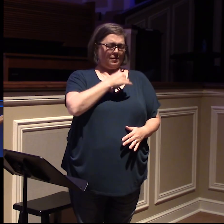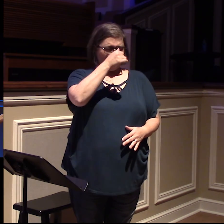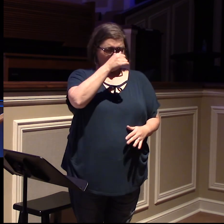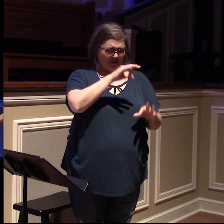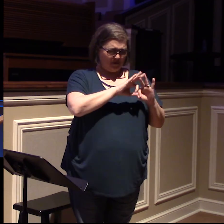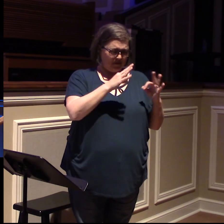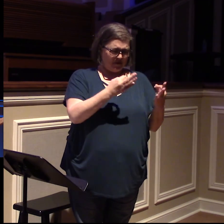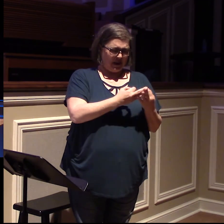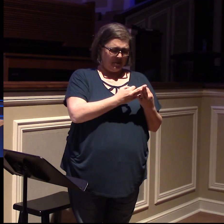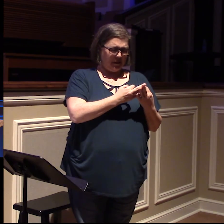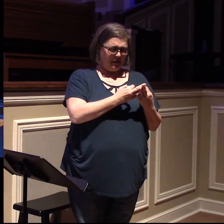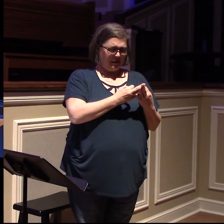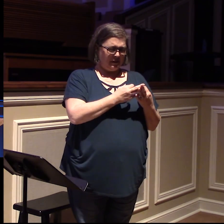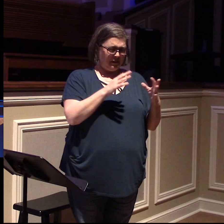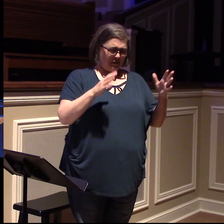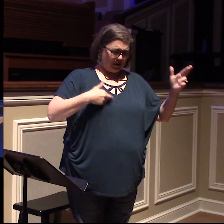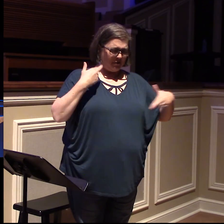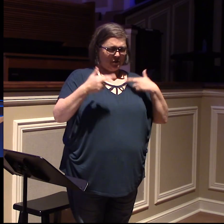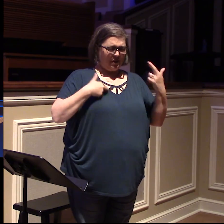So men, where you are, would you just say, yes,